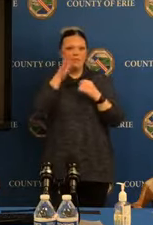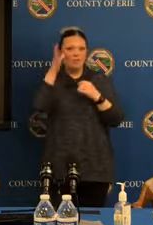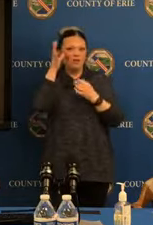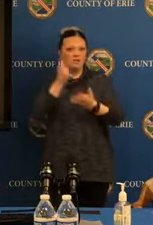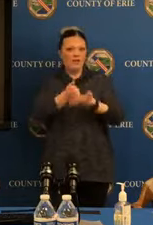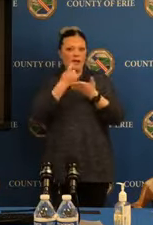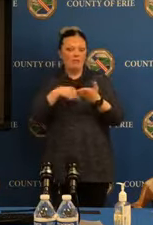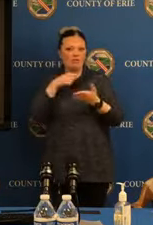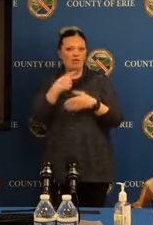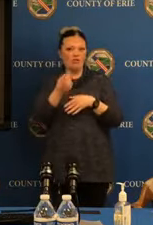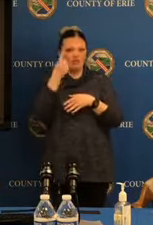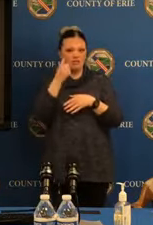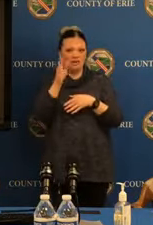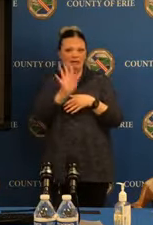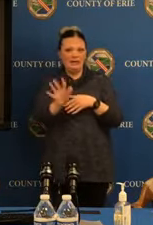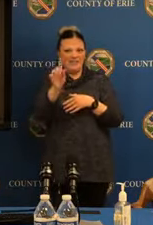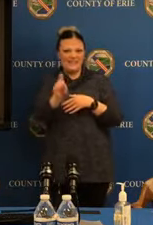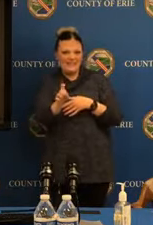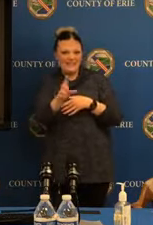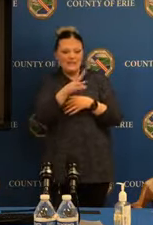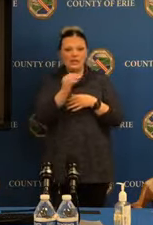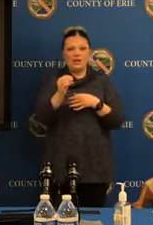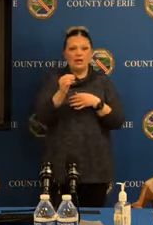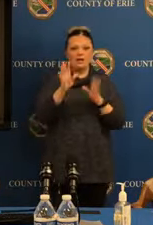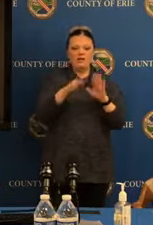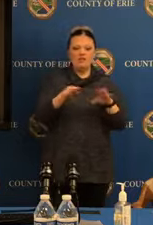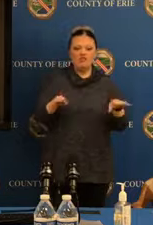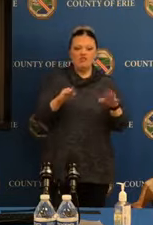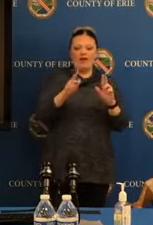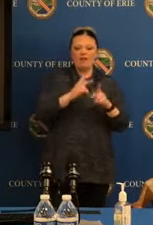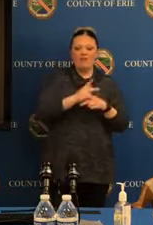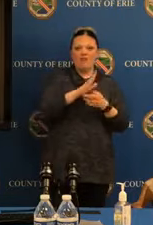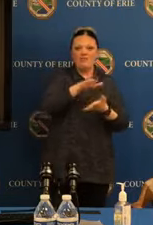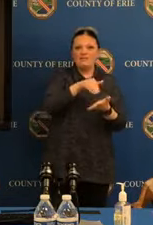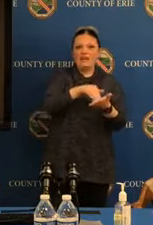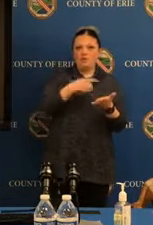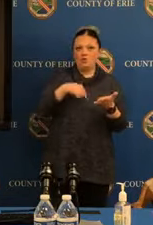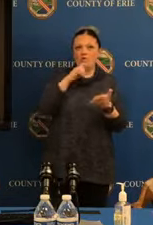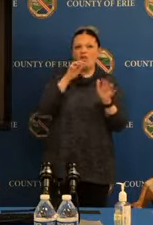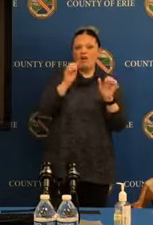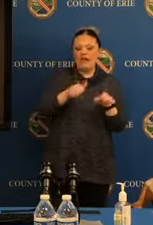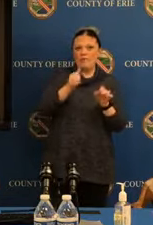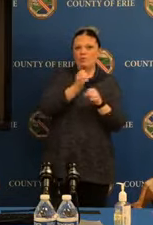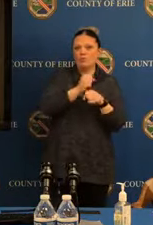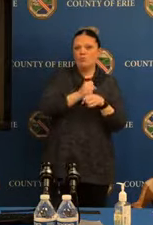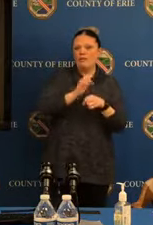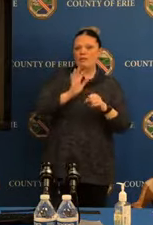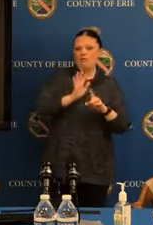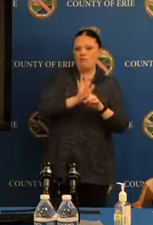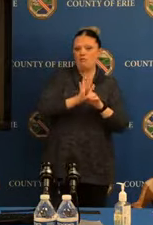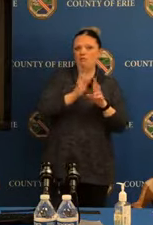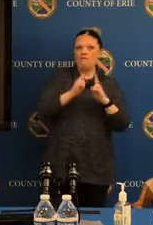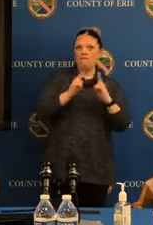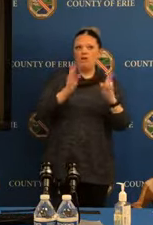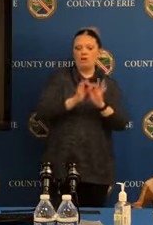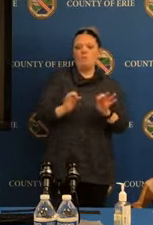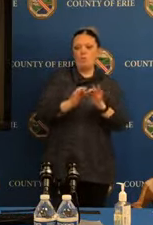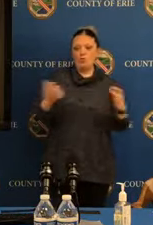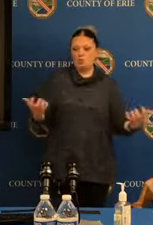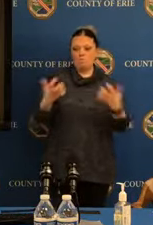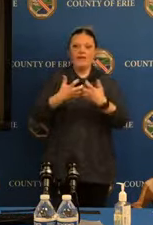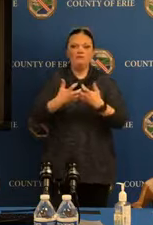us understand the need, as well as the child care centers, that we are able to make that very important match so we